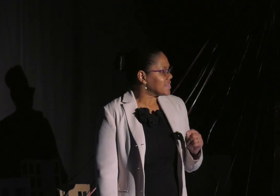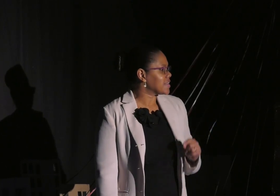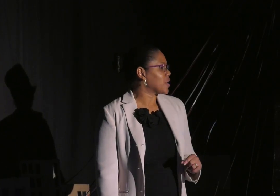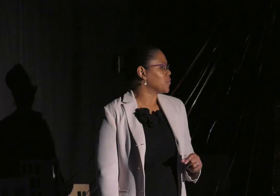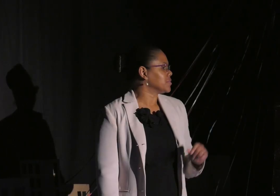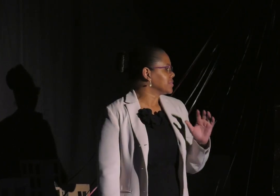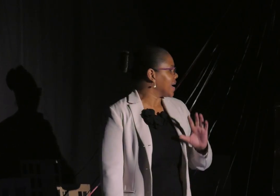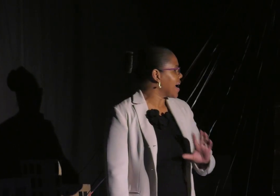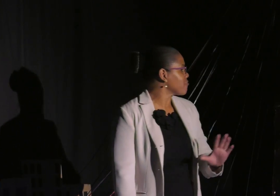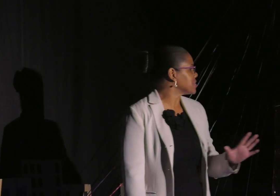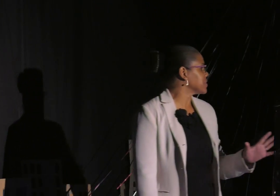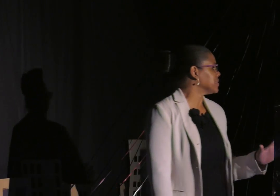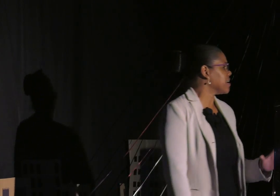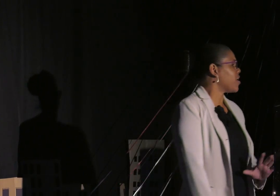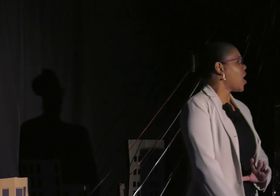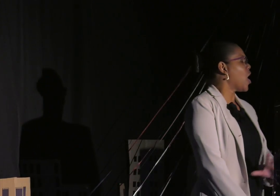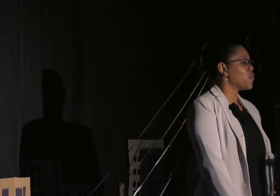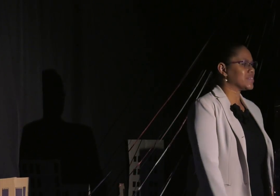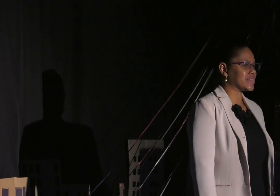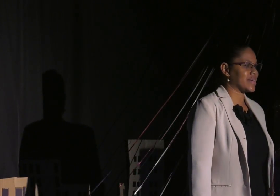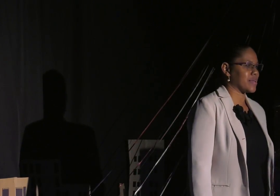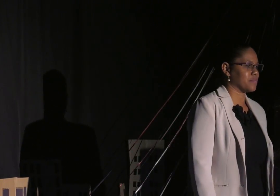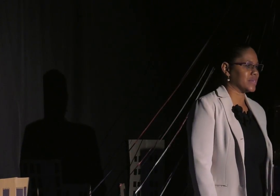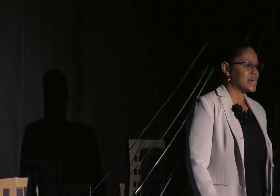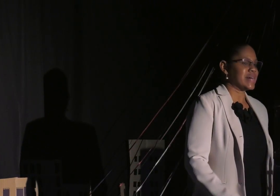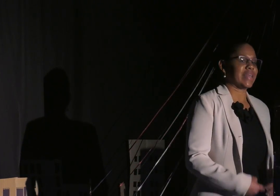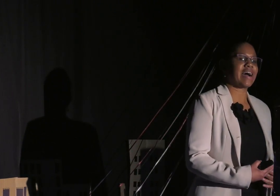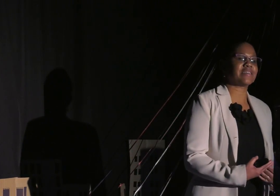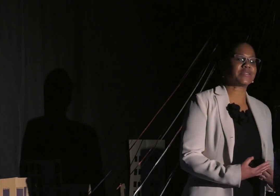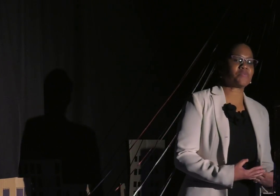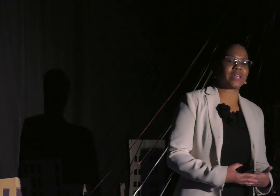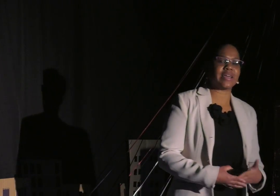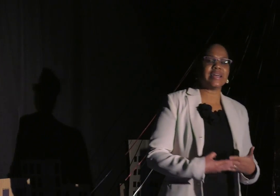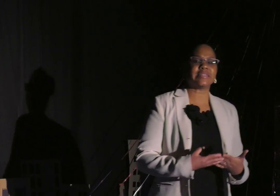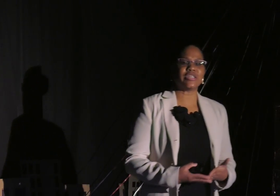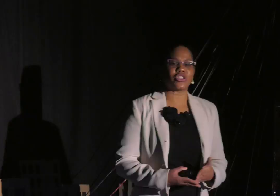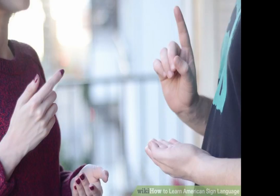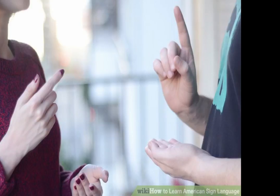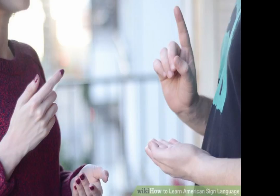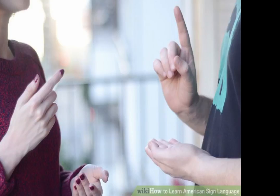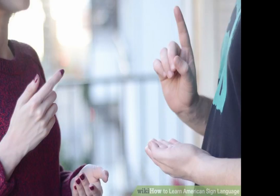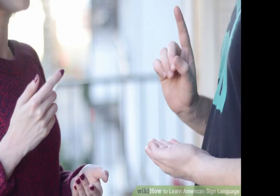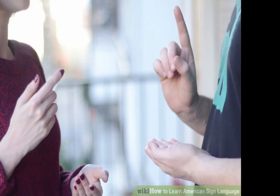Sitting down every single day for hours at a time and having somebody teaching you a new